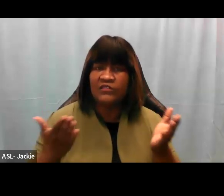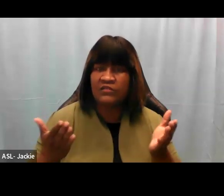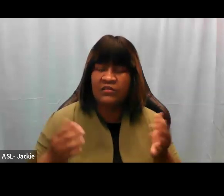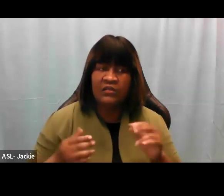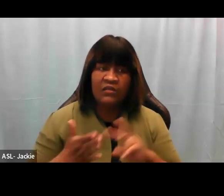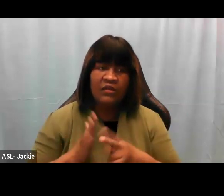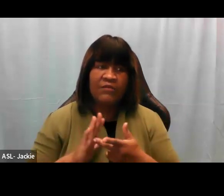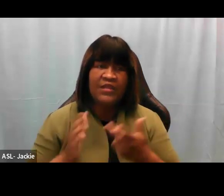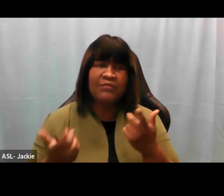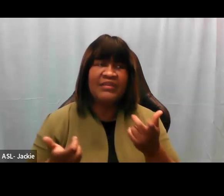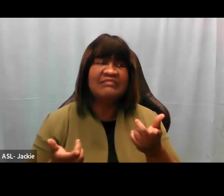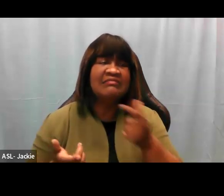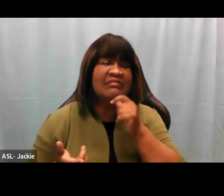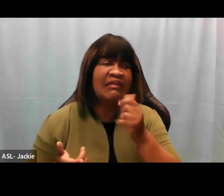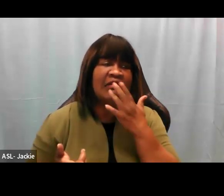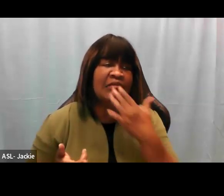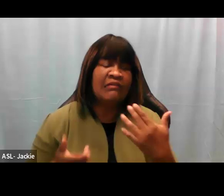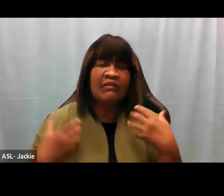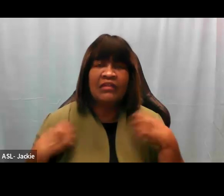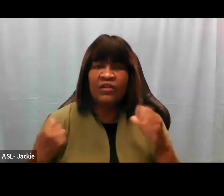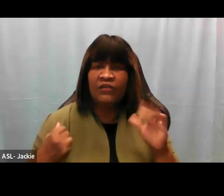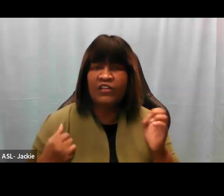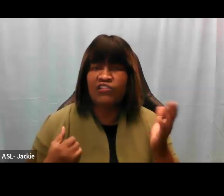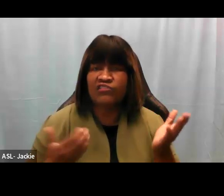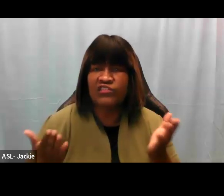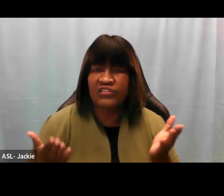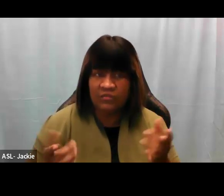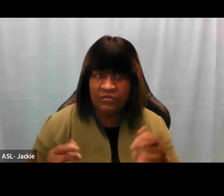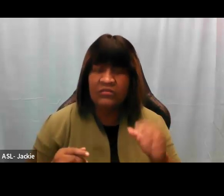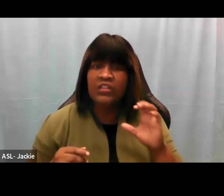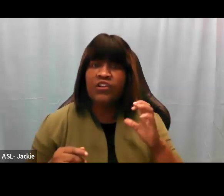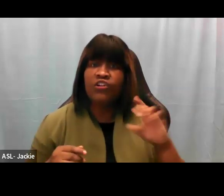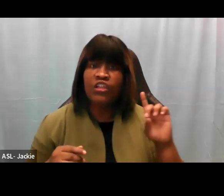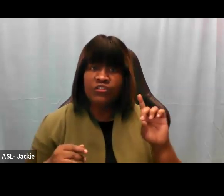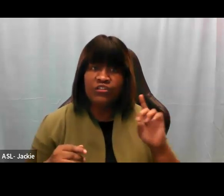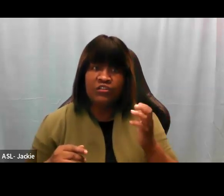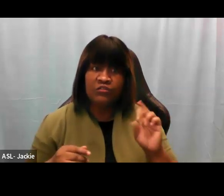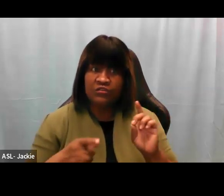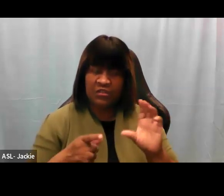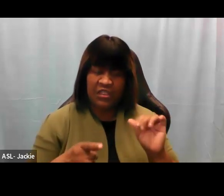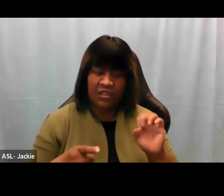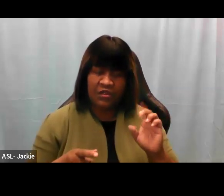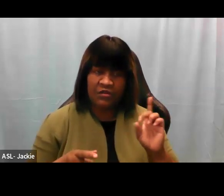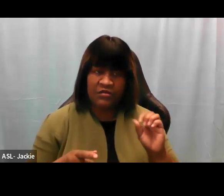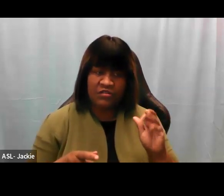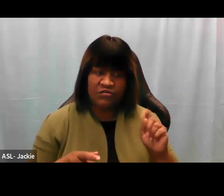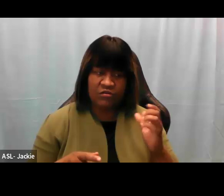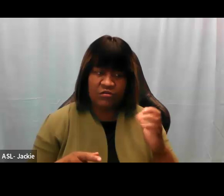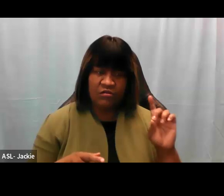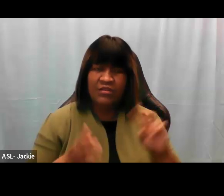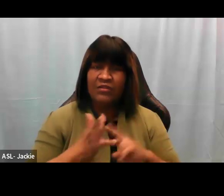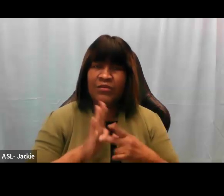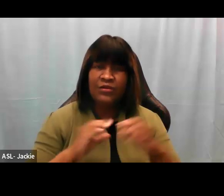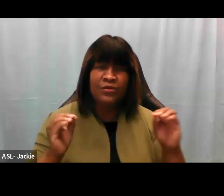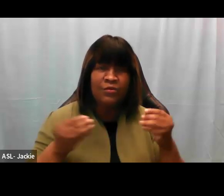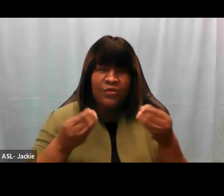low quality healthcare services. So care deserts are typically the result of lack of providers,